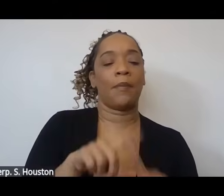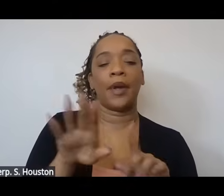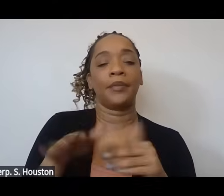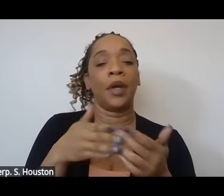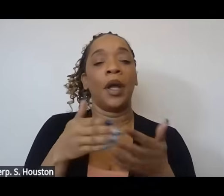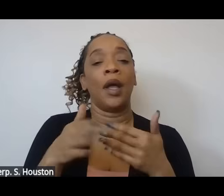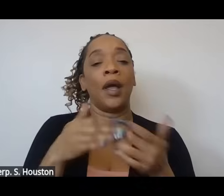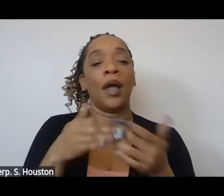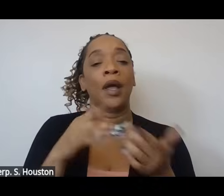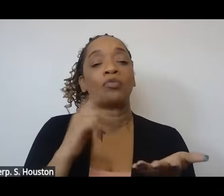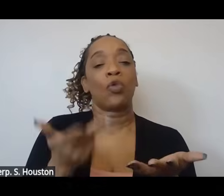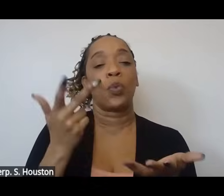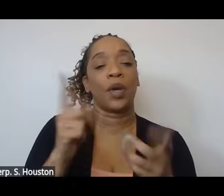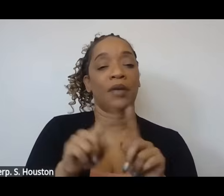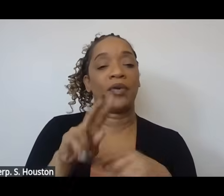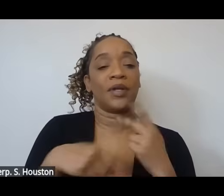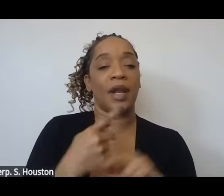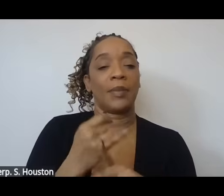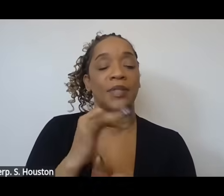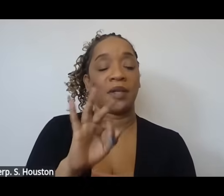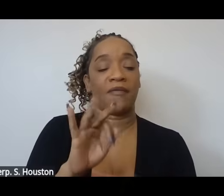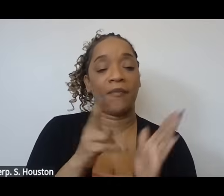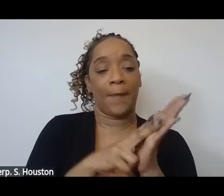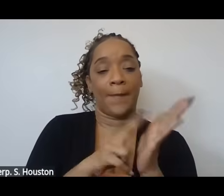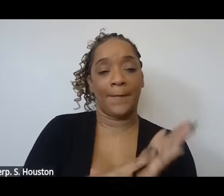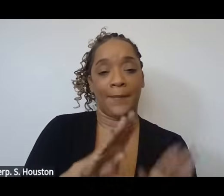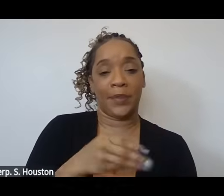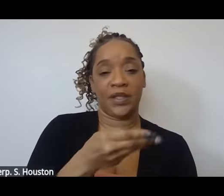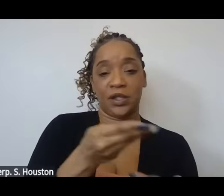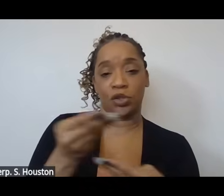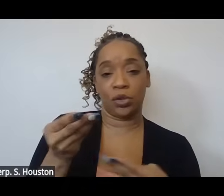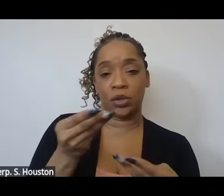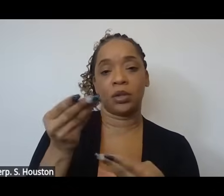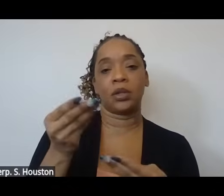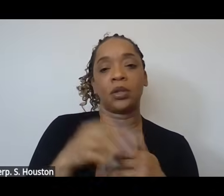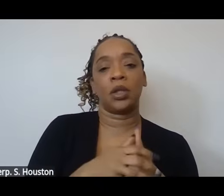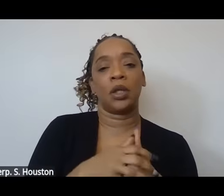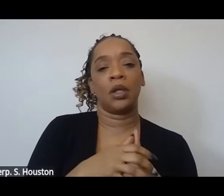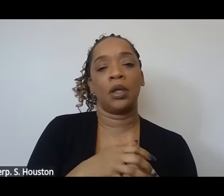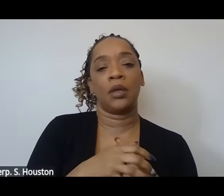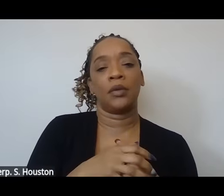the referendums, initiated legislation, and constitutional amendments. I'll